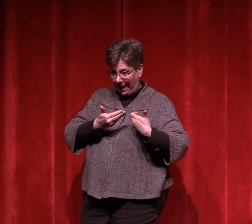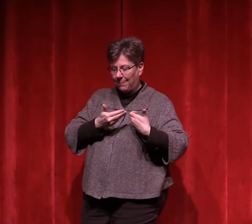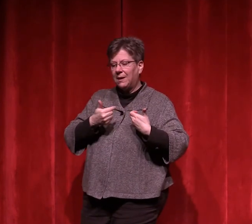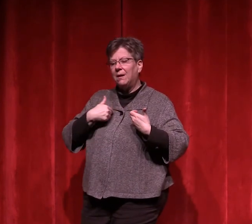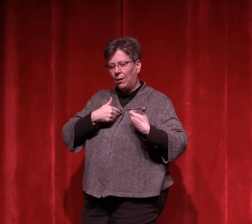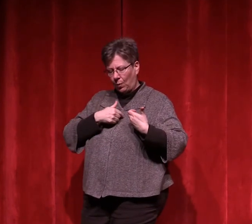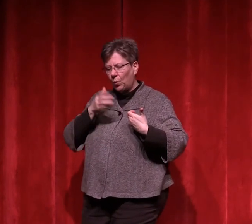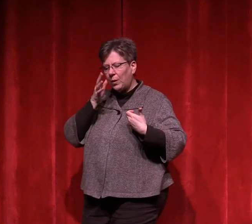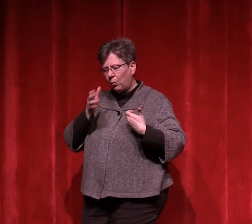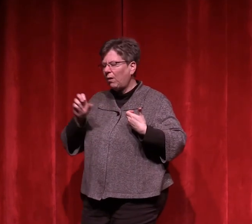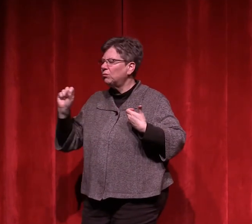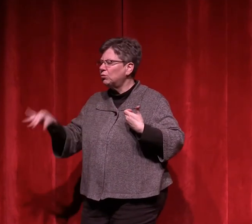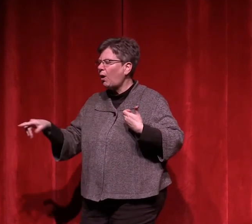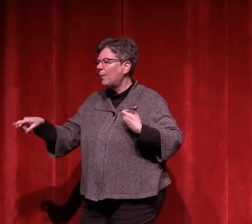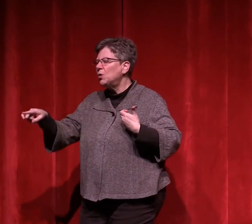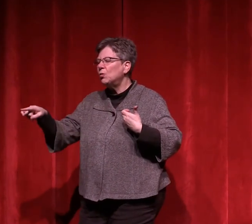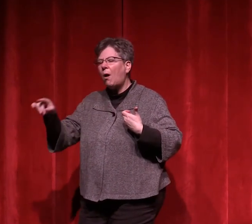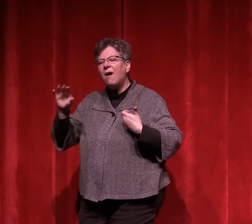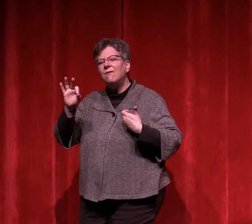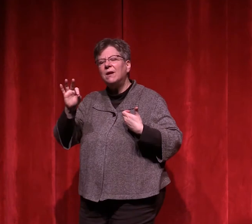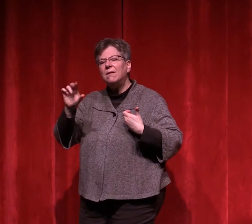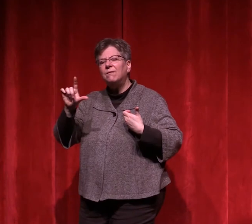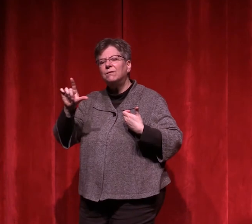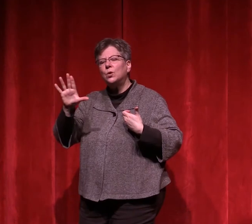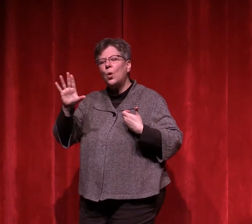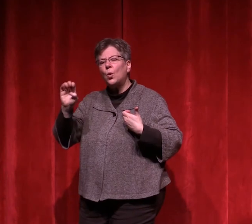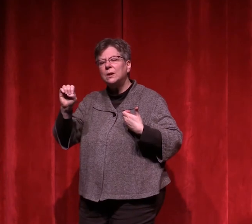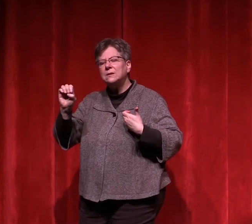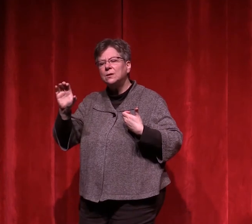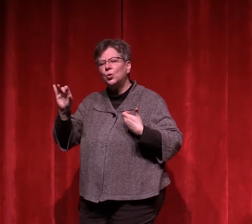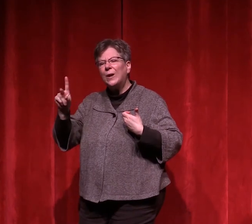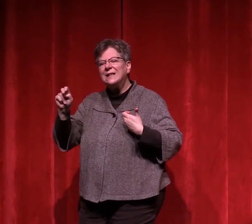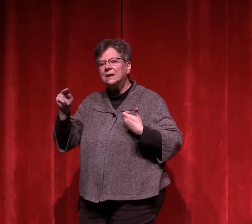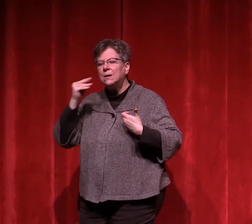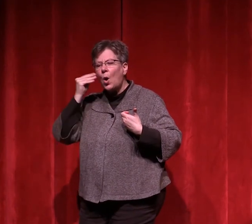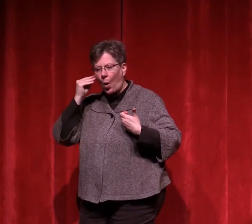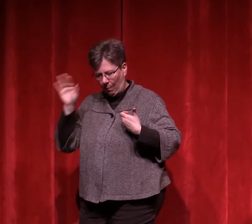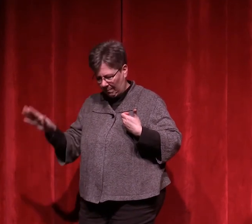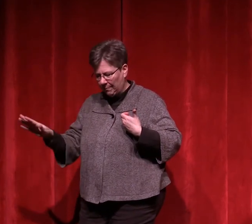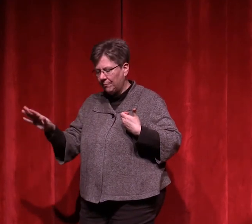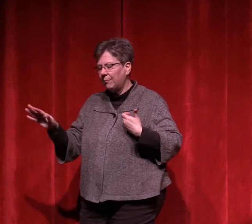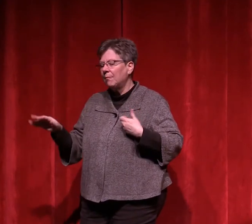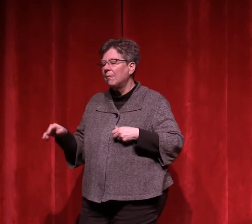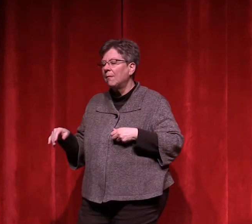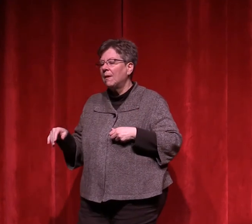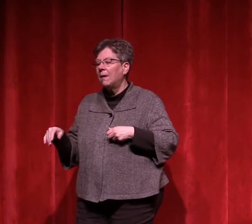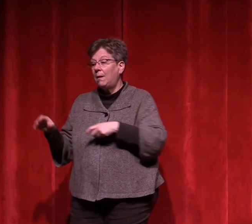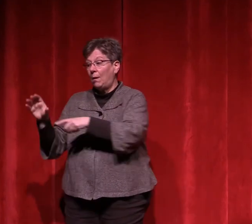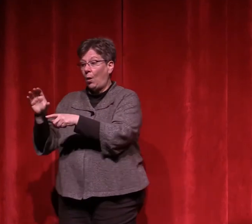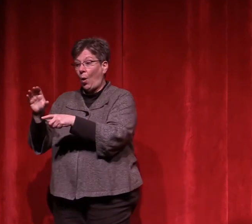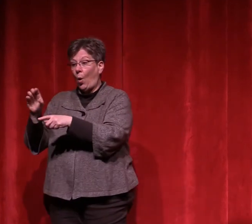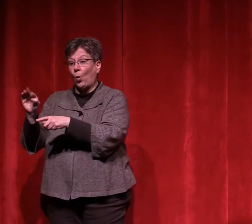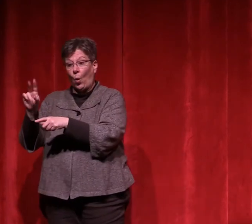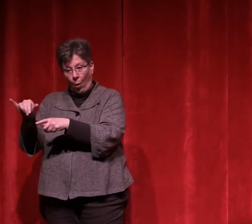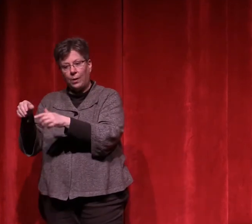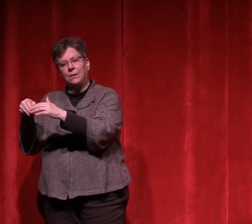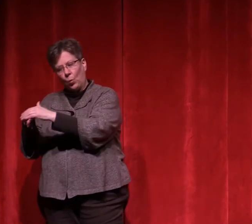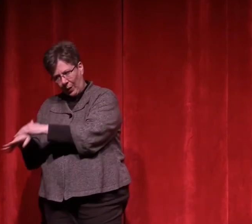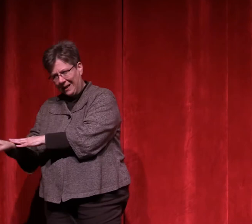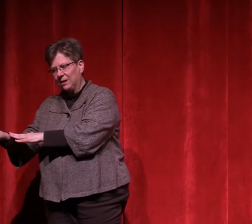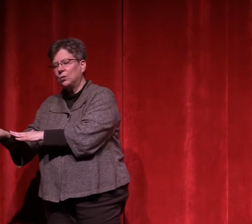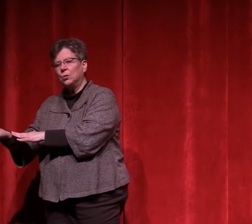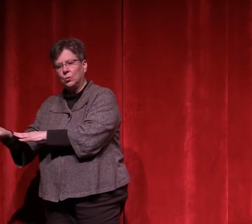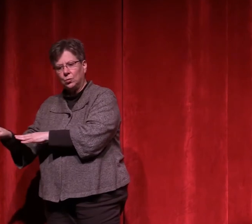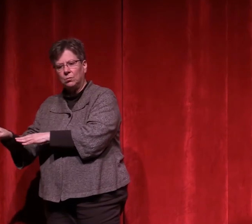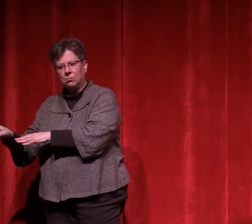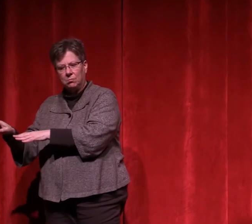taking pictures. We went back to the Florence Crittenden home and left. Corey went into the home, and you can imagine what she had to